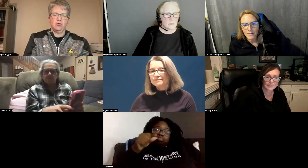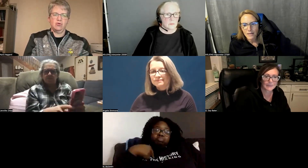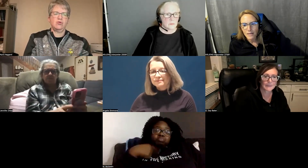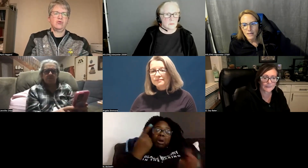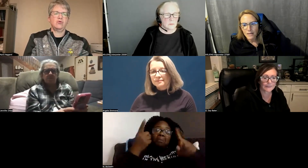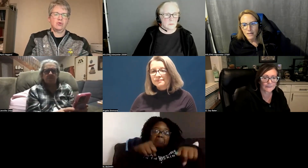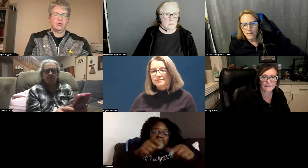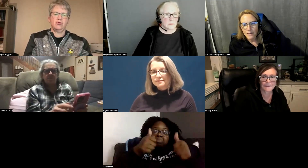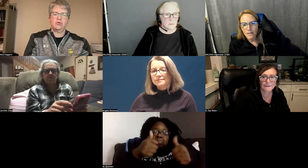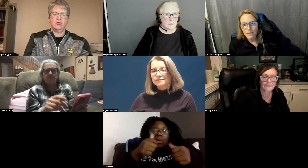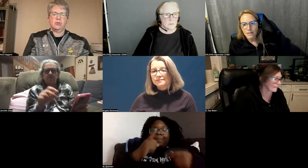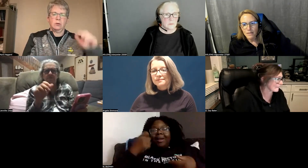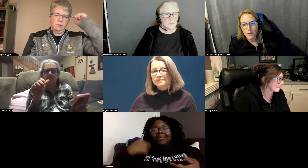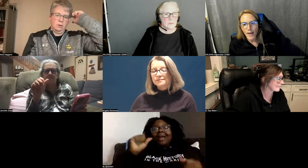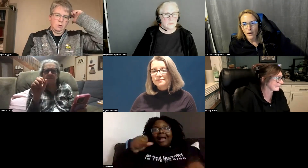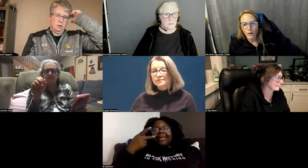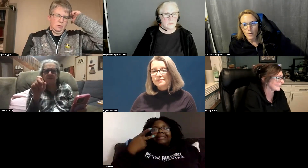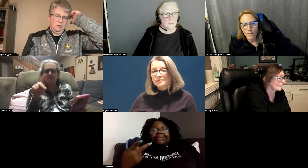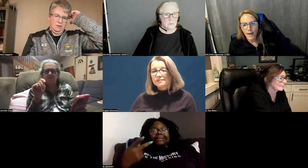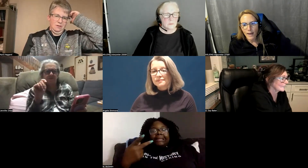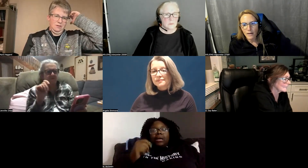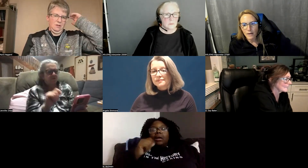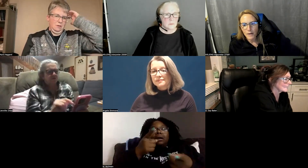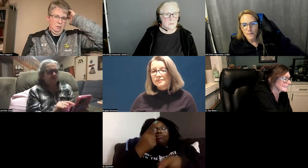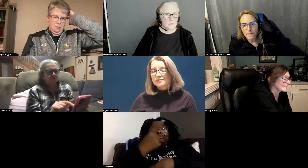can't. So I agree with that.